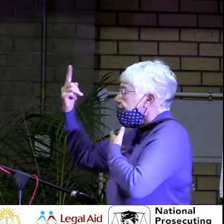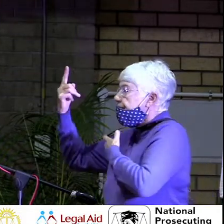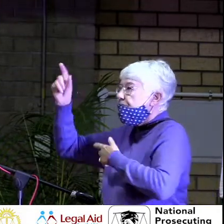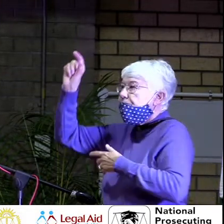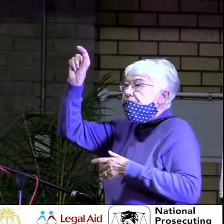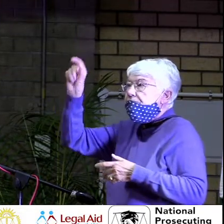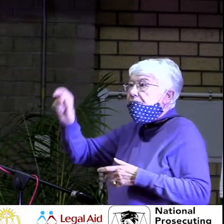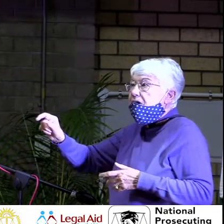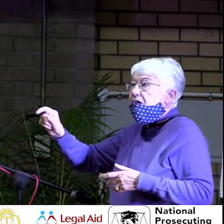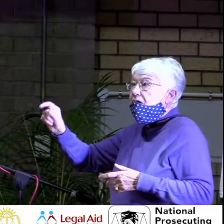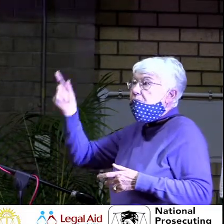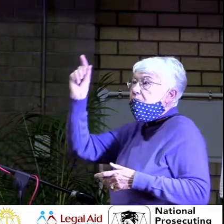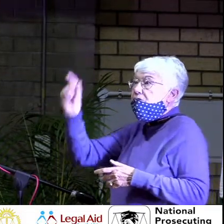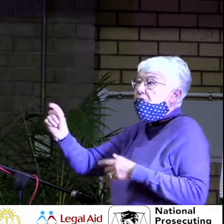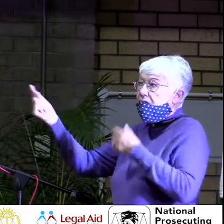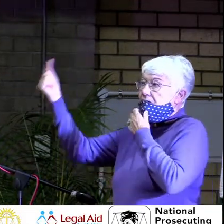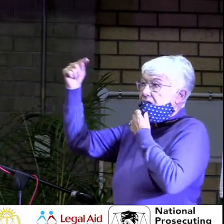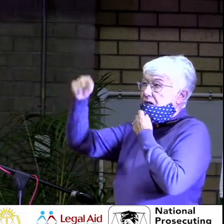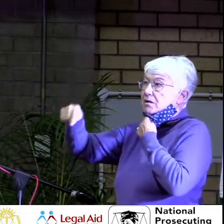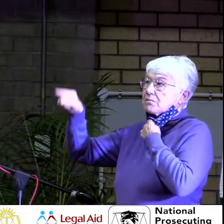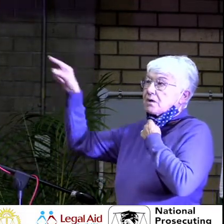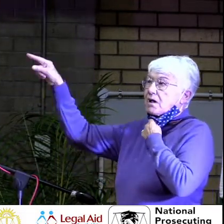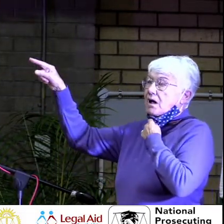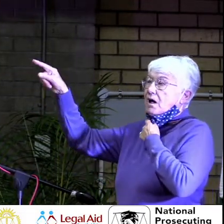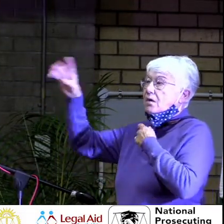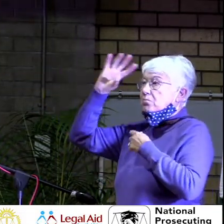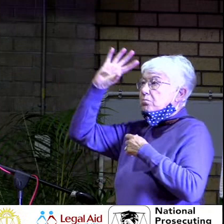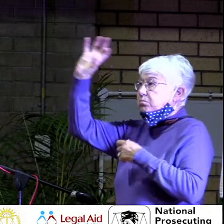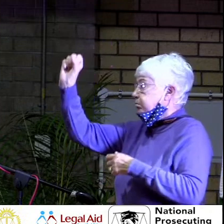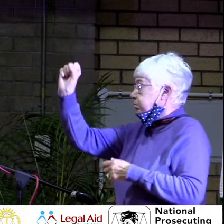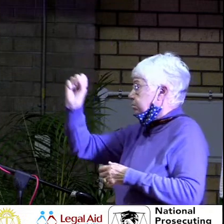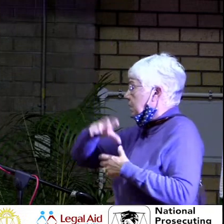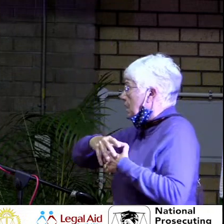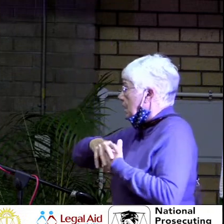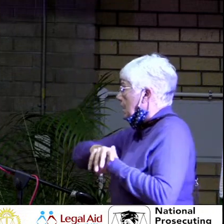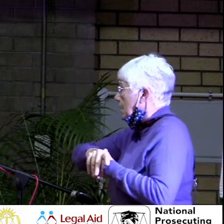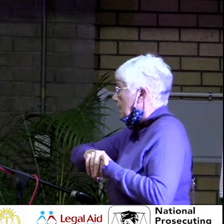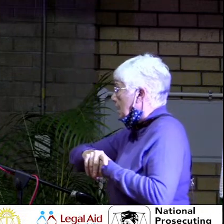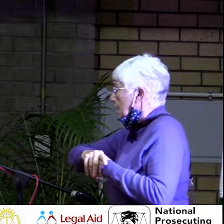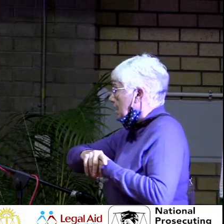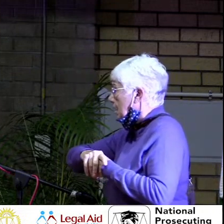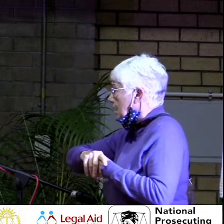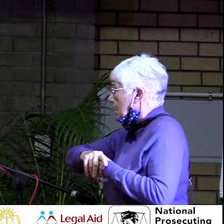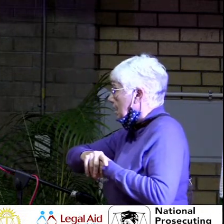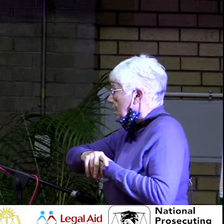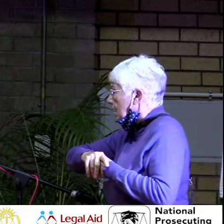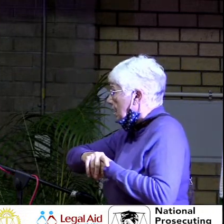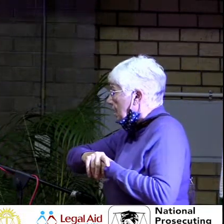religious organization. And I must apologize because in brackets is